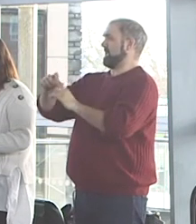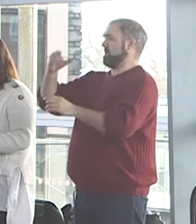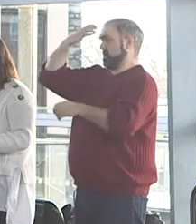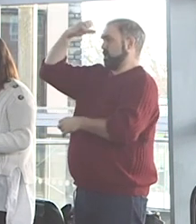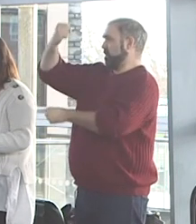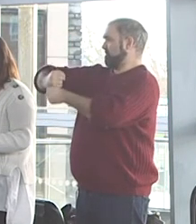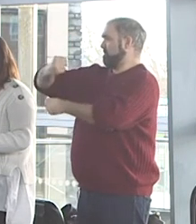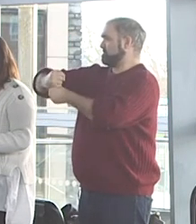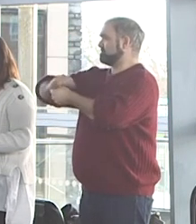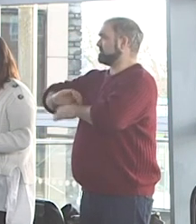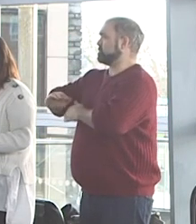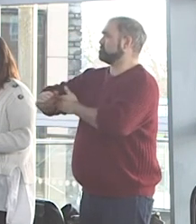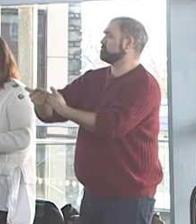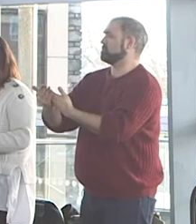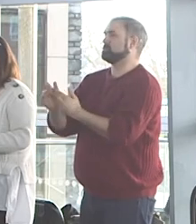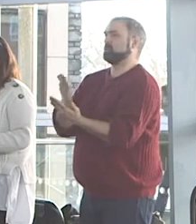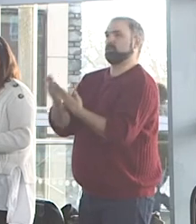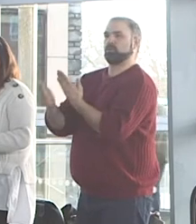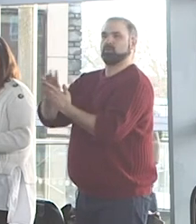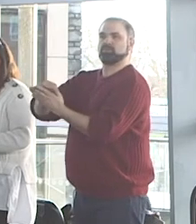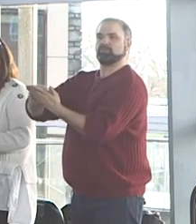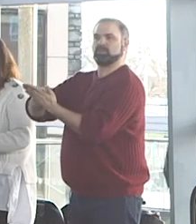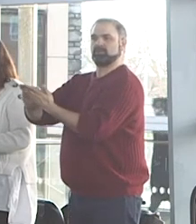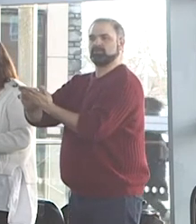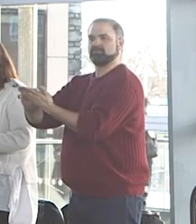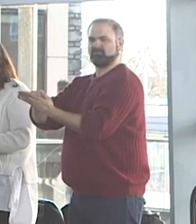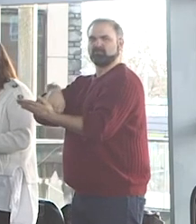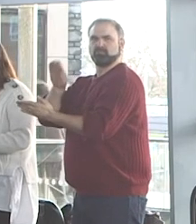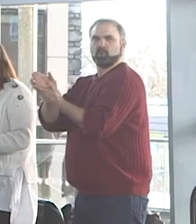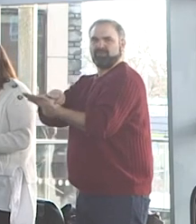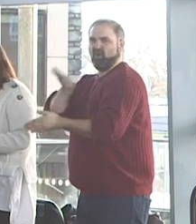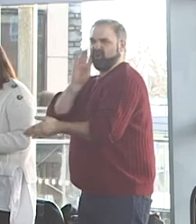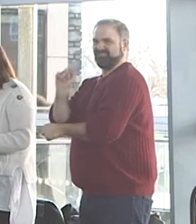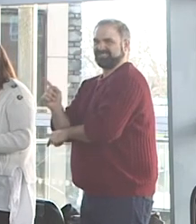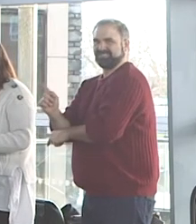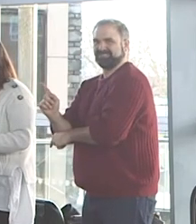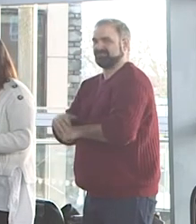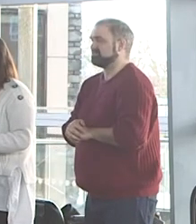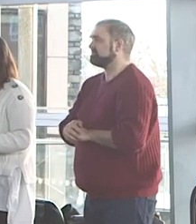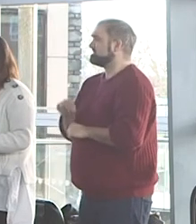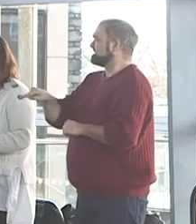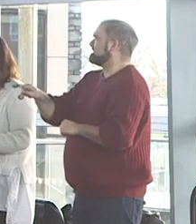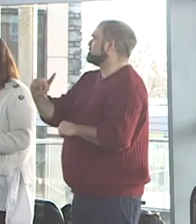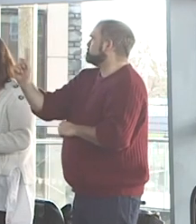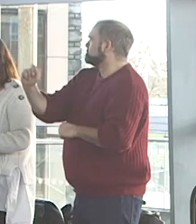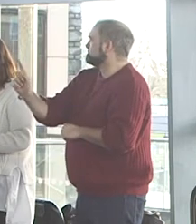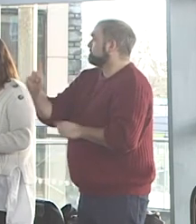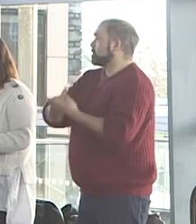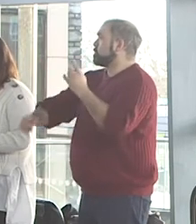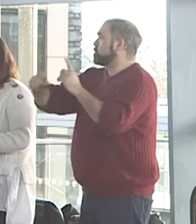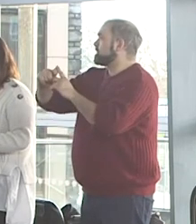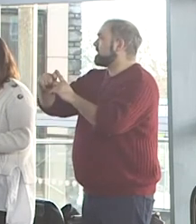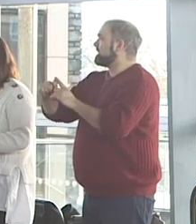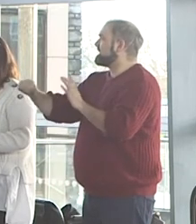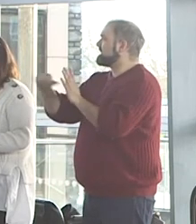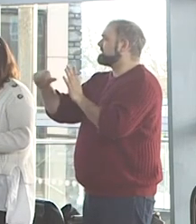government introduced the Hostile Environment Policy, which I'm sure most of you have heard of, which is designed to make the UK a